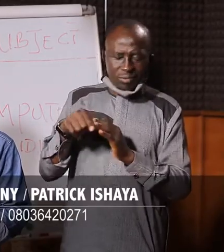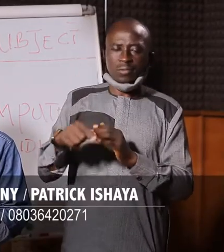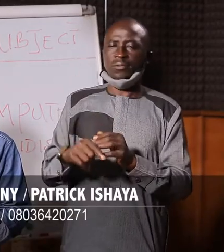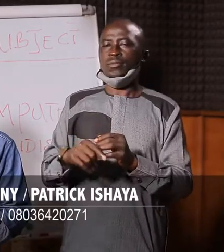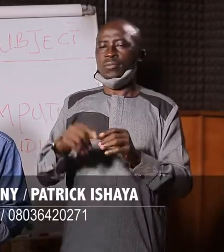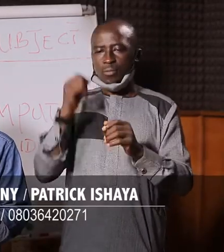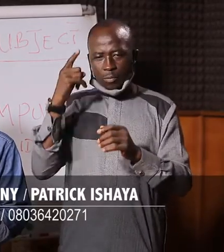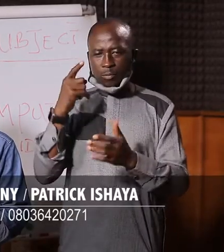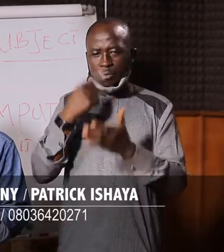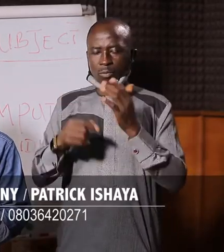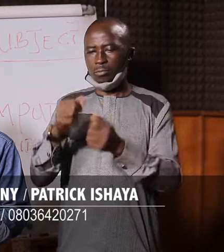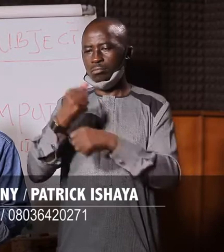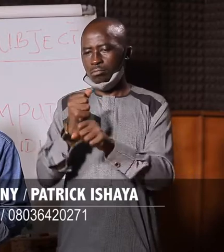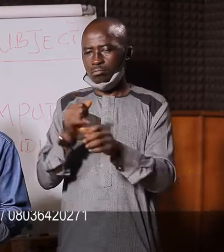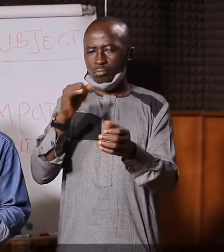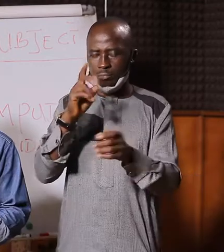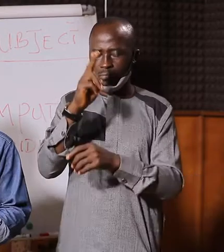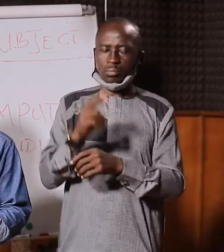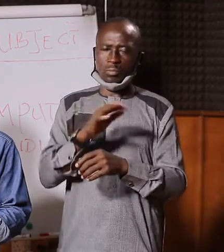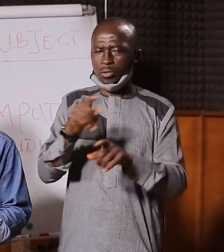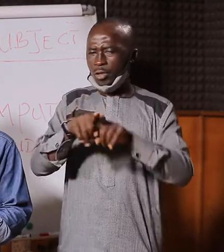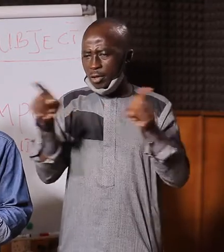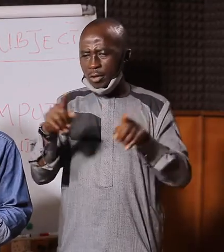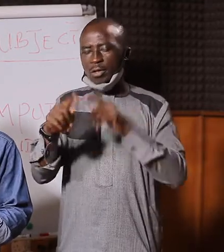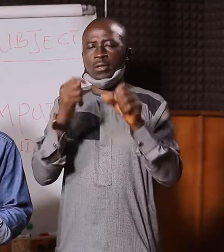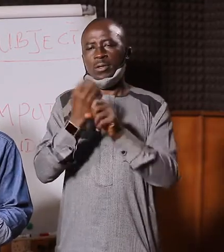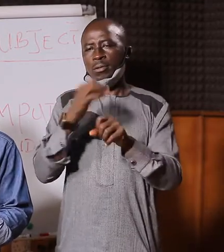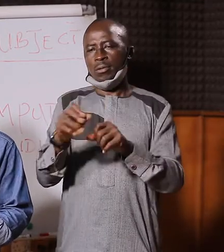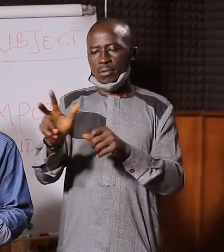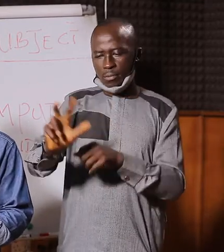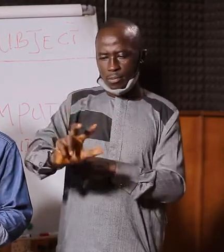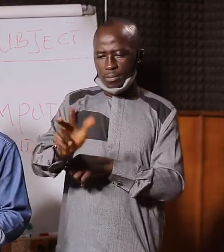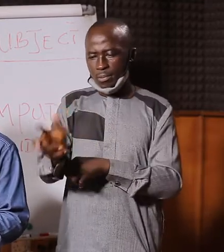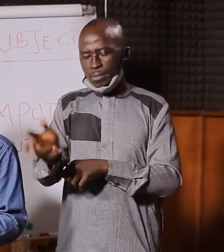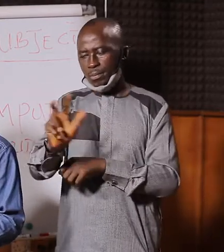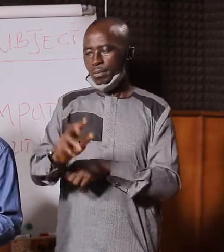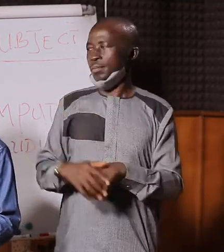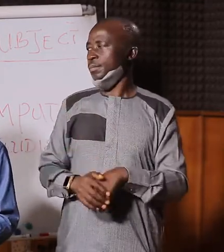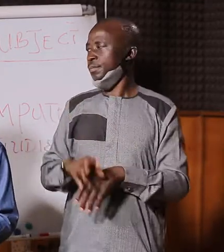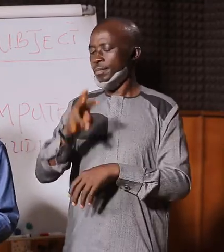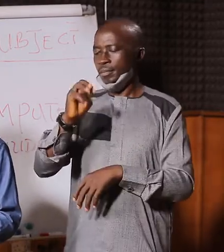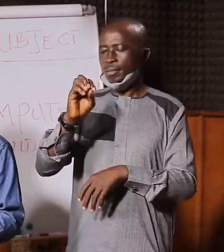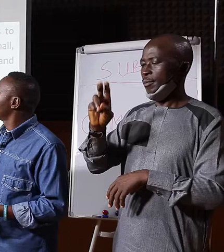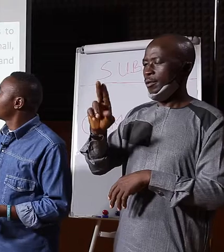mouse is made up of and the different types of mouse we have.